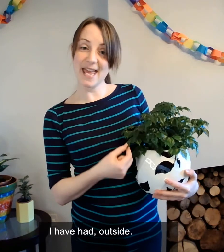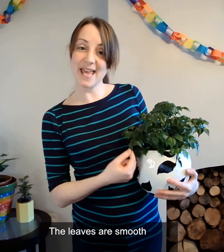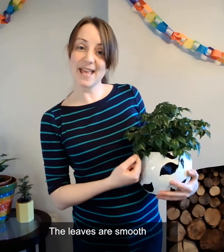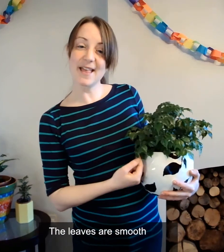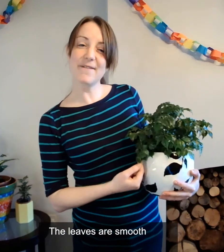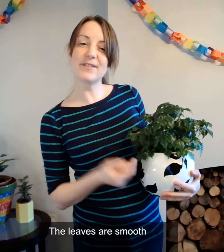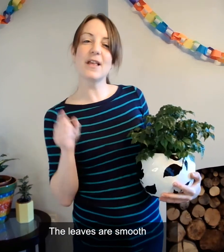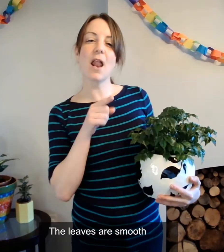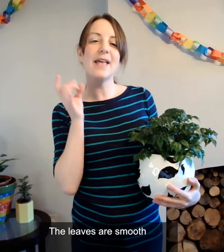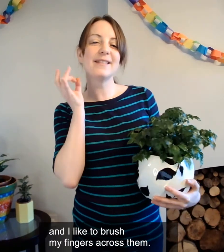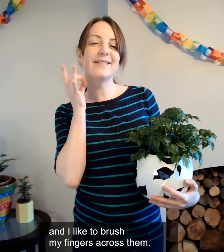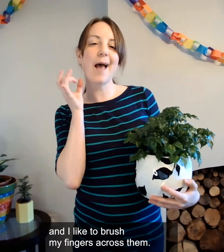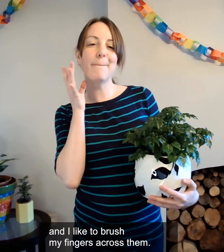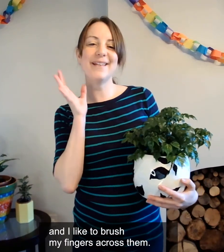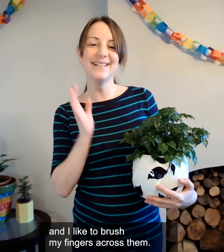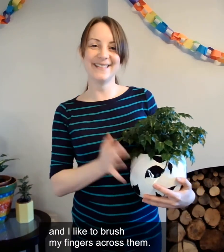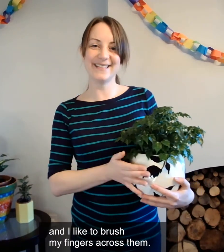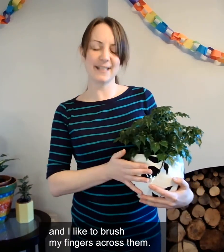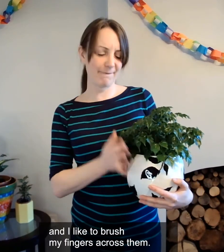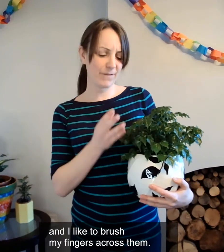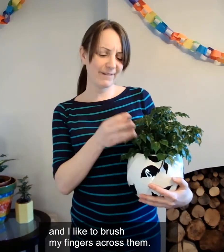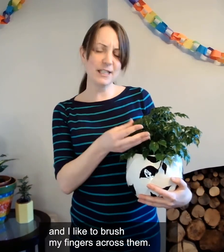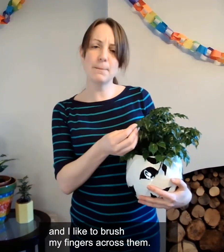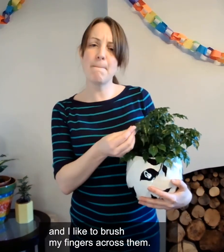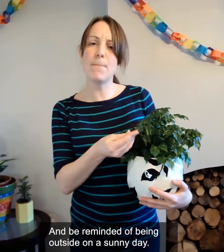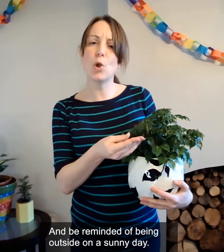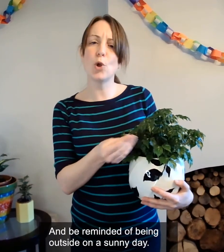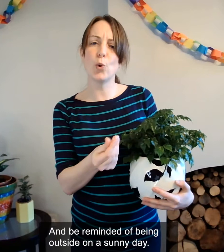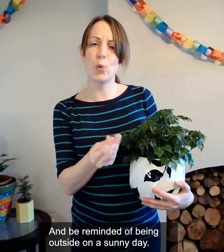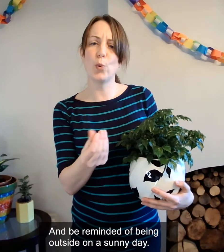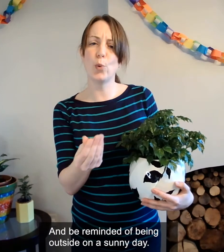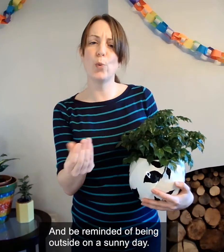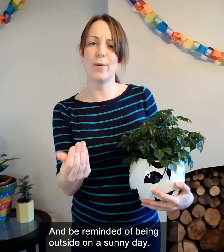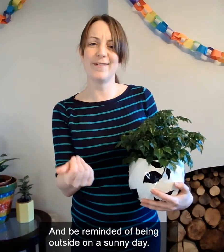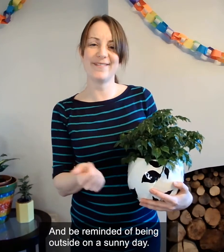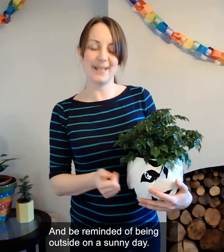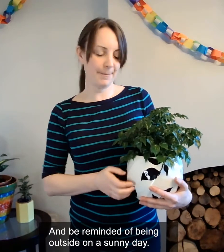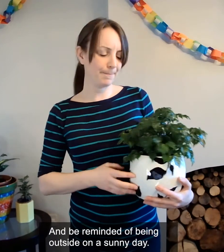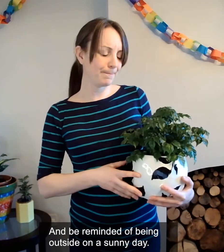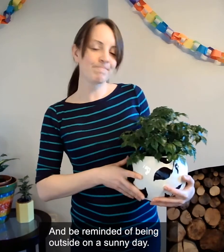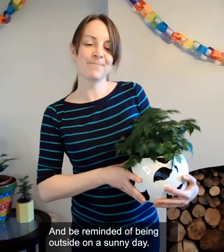The leaves are smooth and I like to brush my fingers across them and be reminded of being outside on a sunny day.